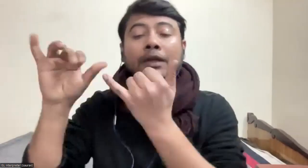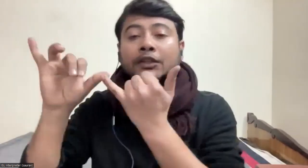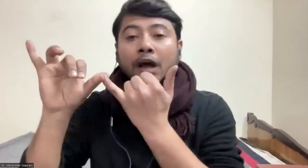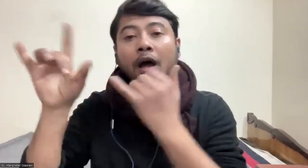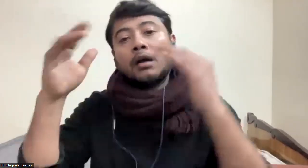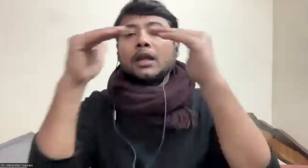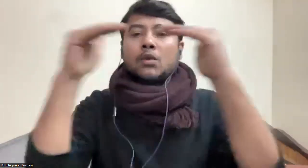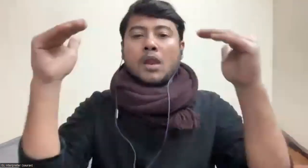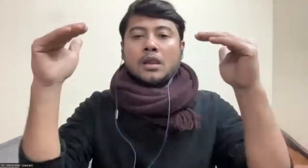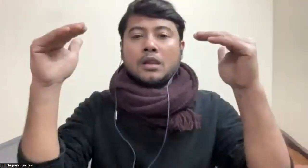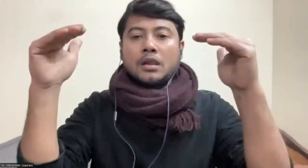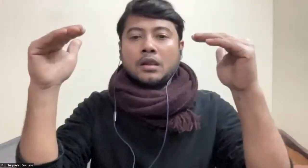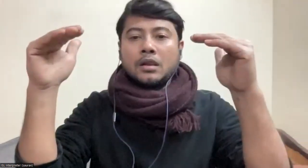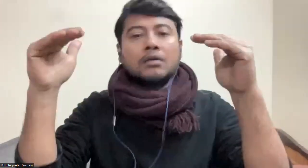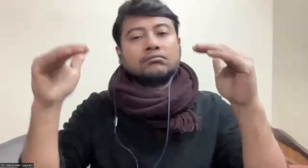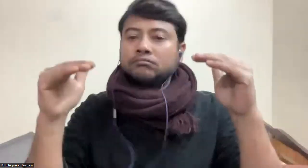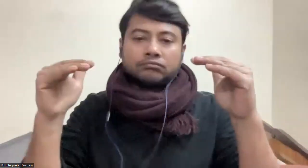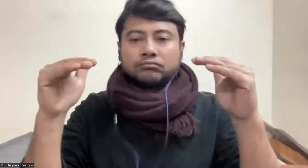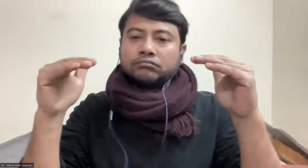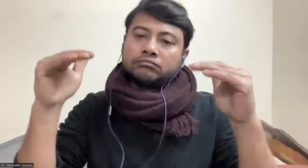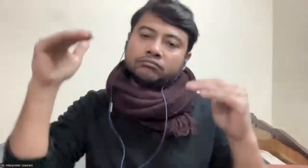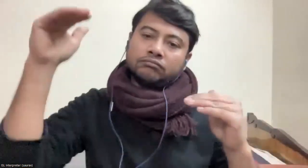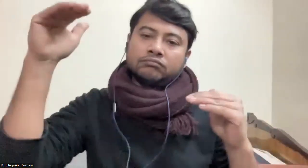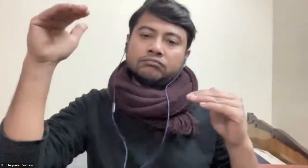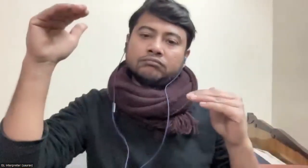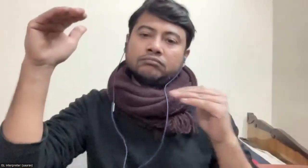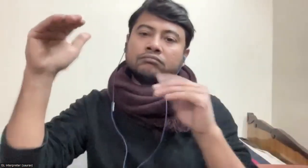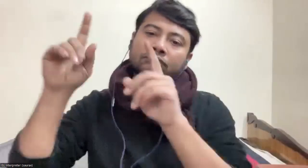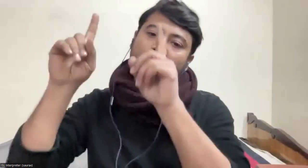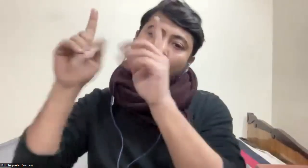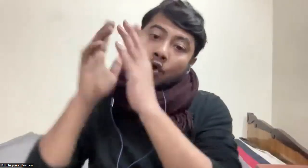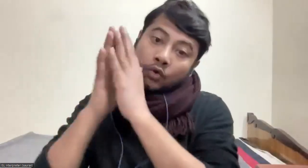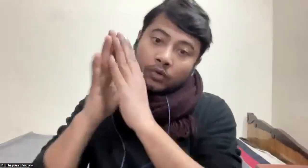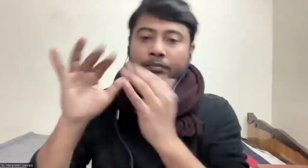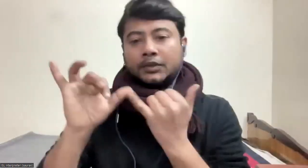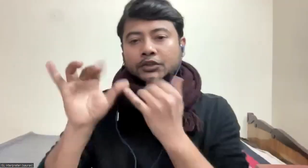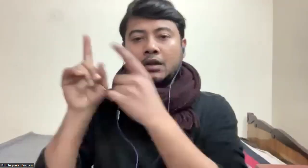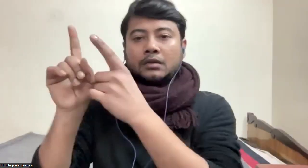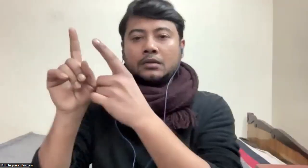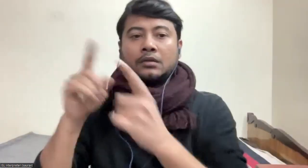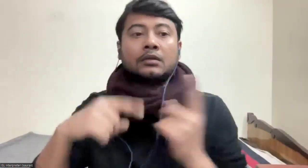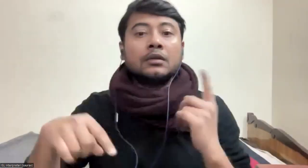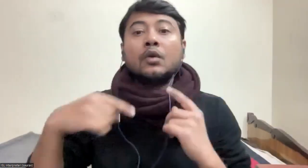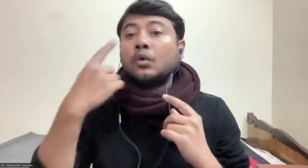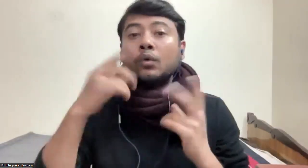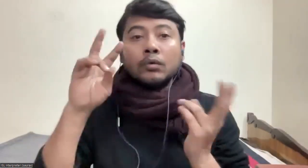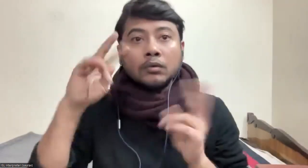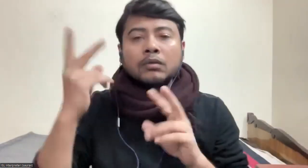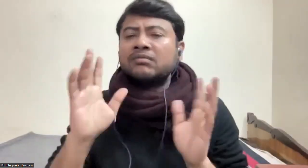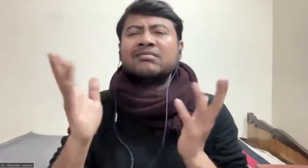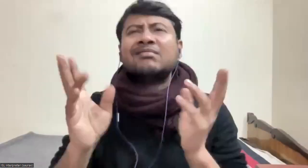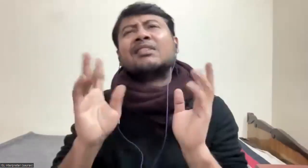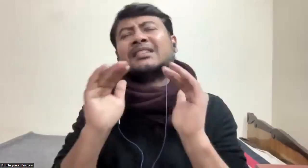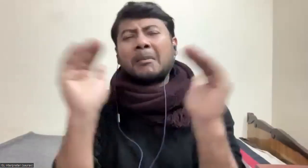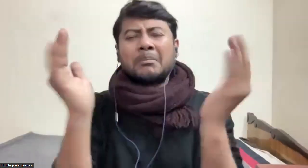Krishna. Krishna is the Supreme Lord. And if we think that they are at the same level, then that is a big